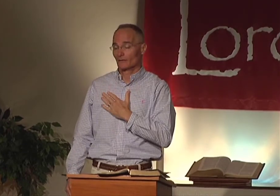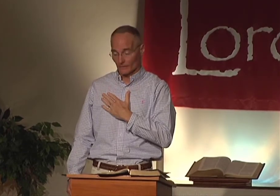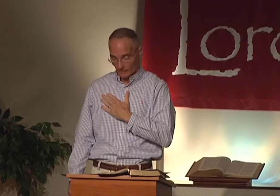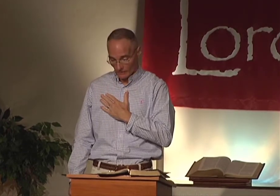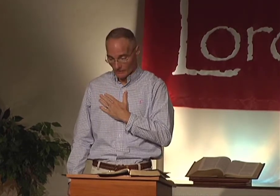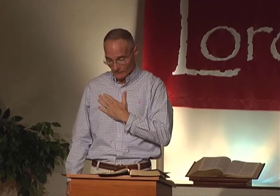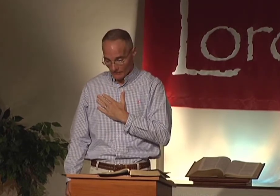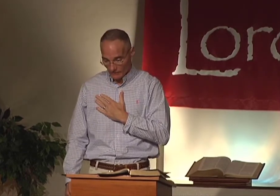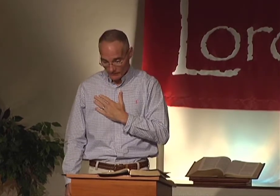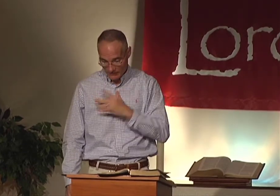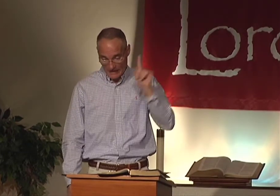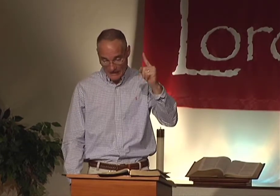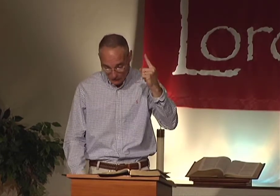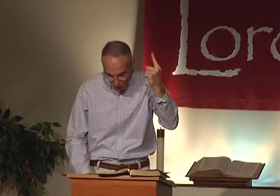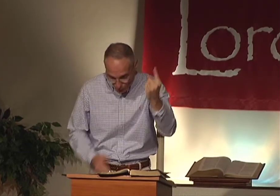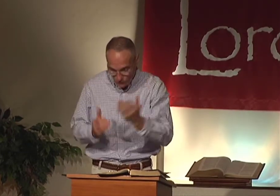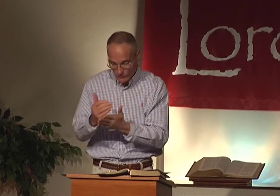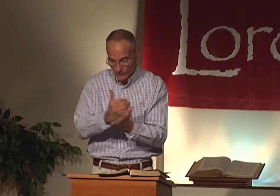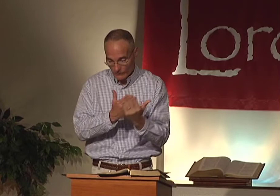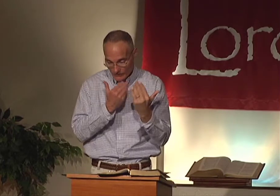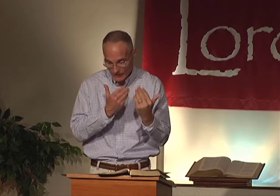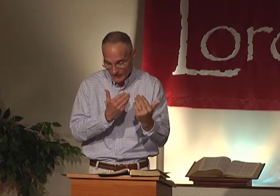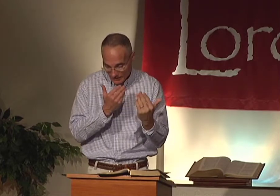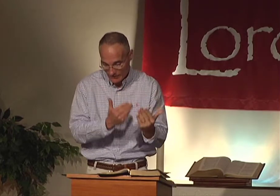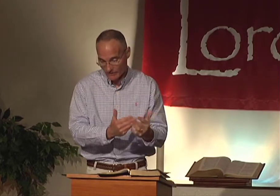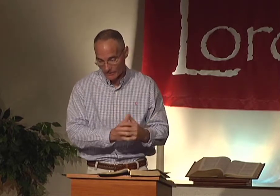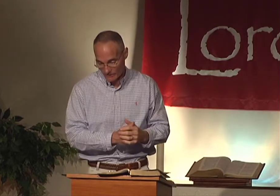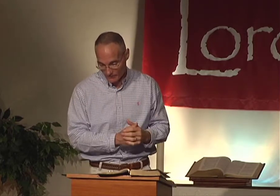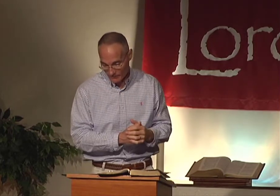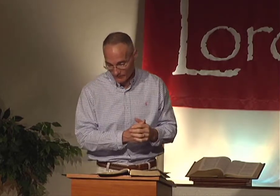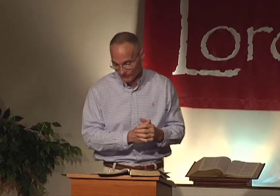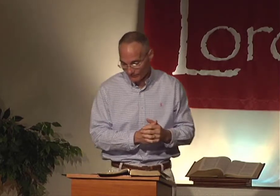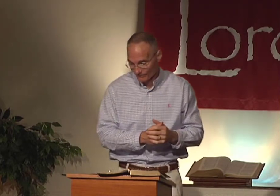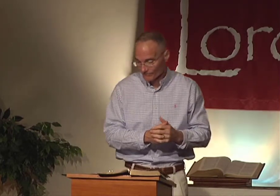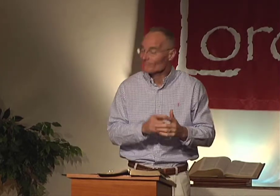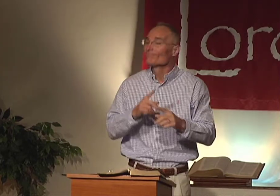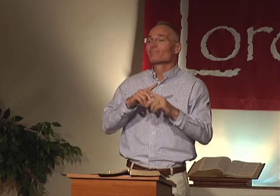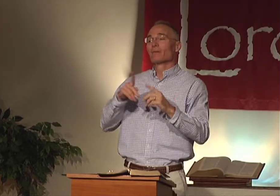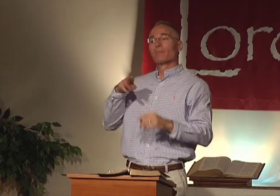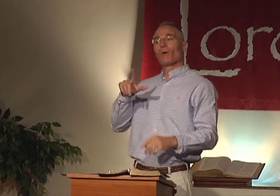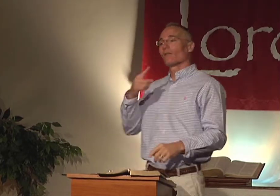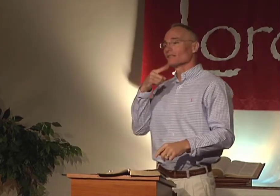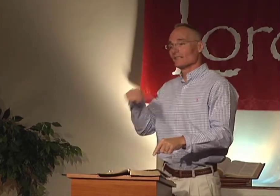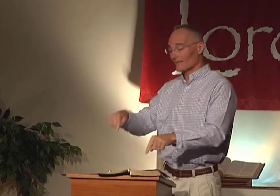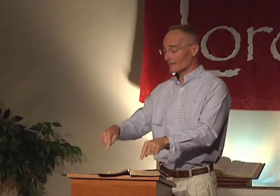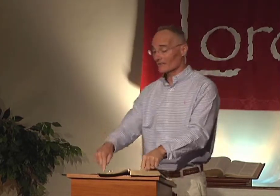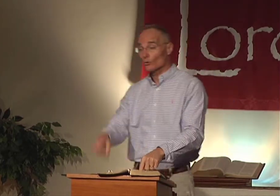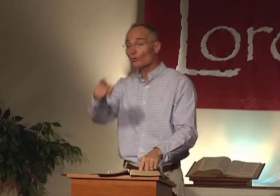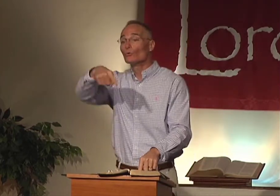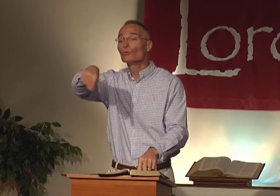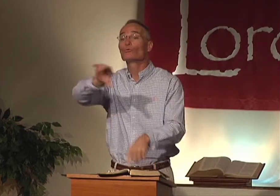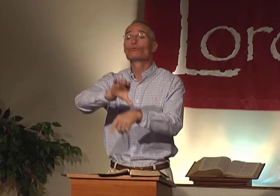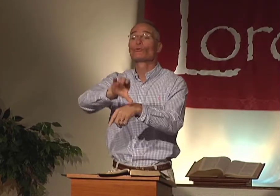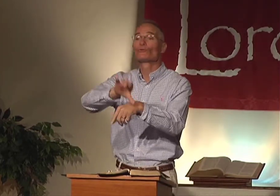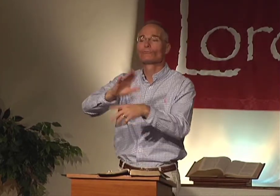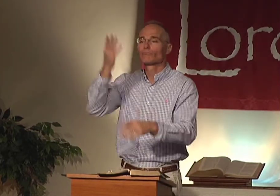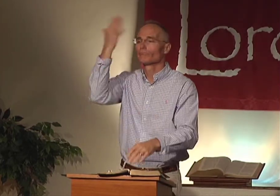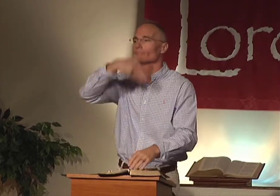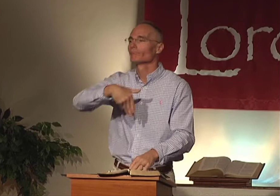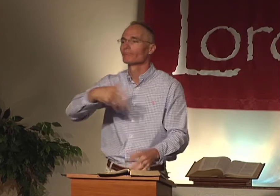It's his grace alone, and he deserves the thanks. But Paul says here,